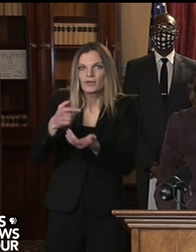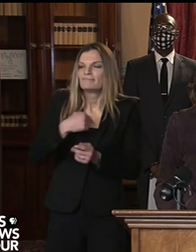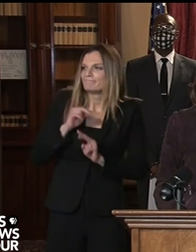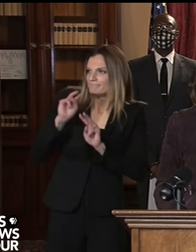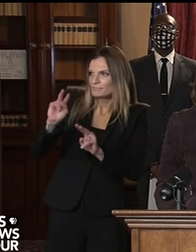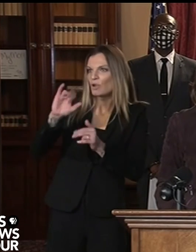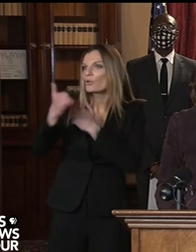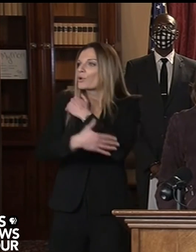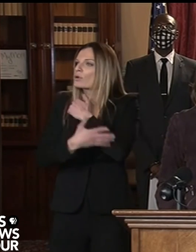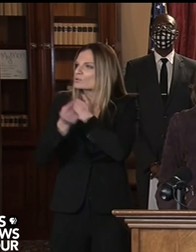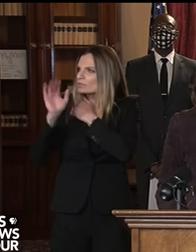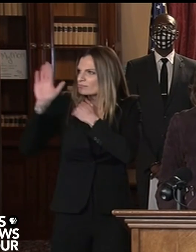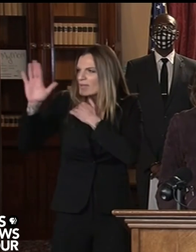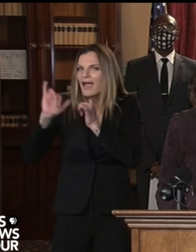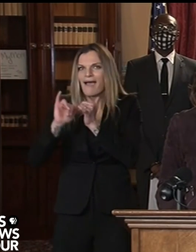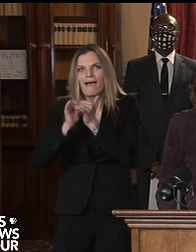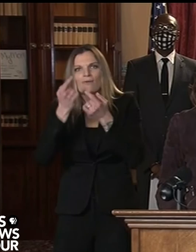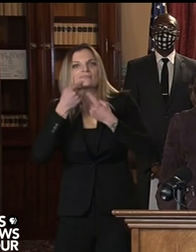hoping.